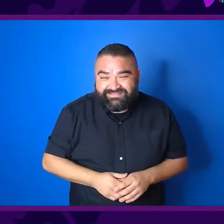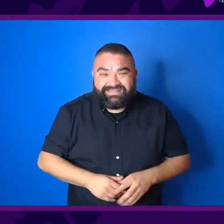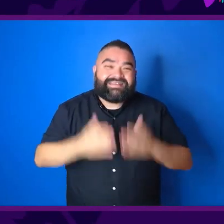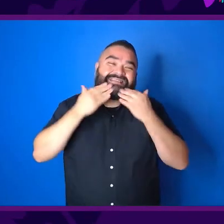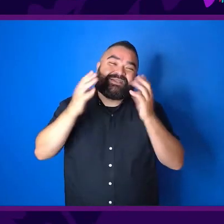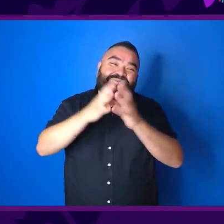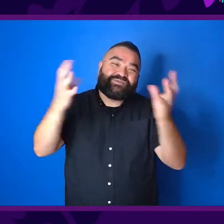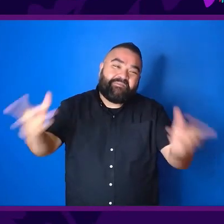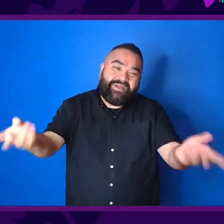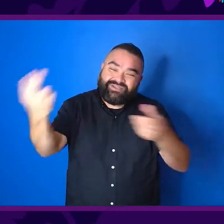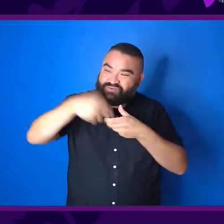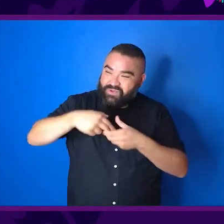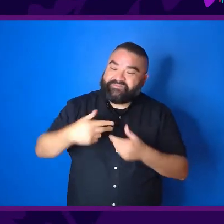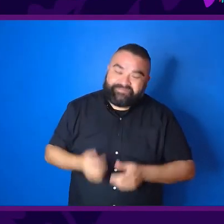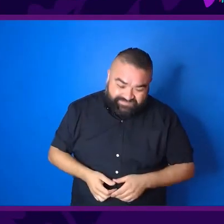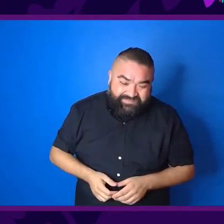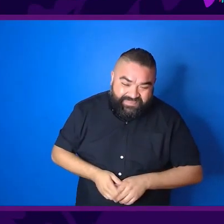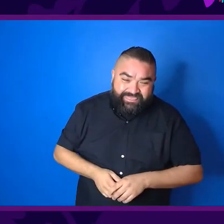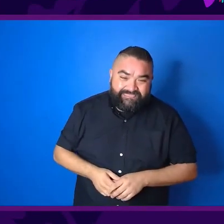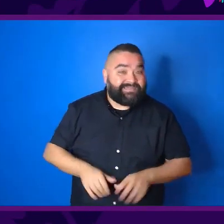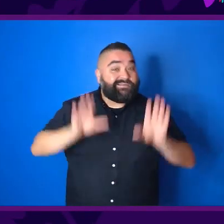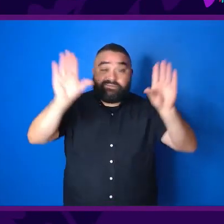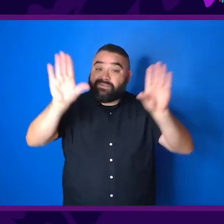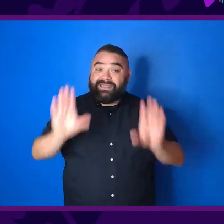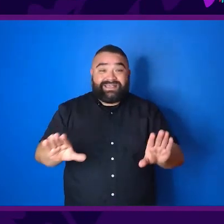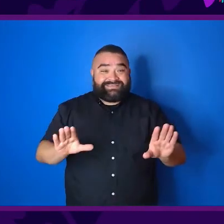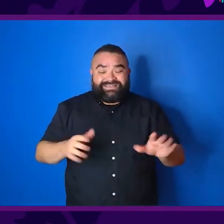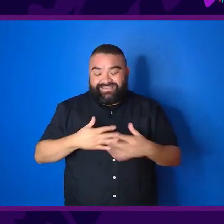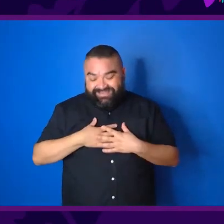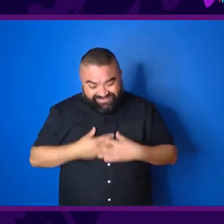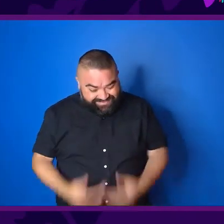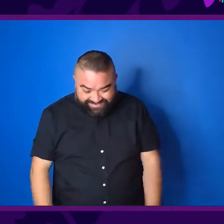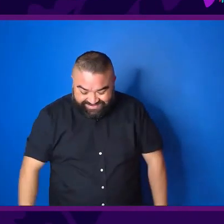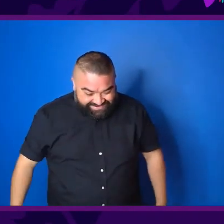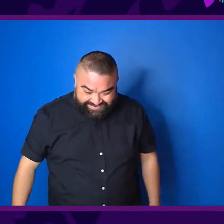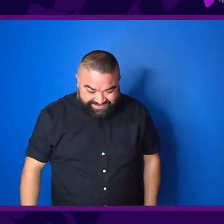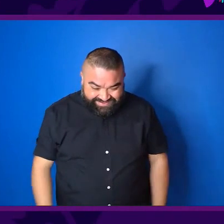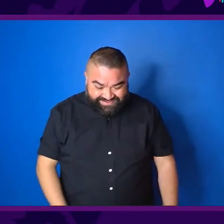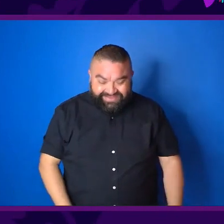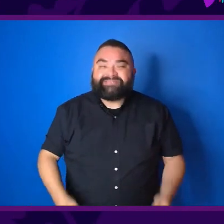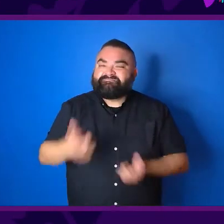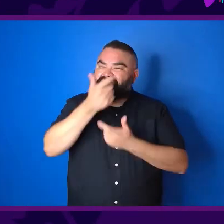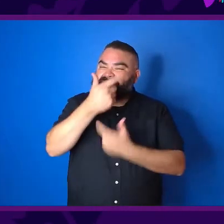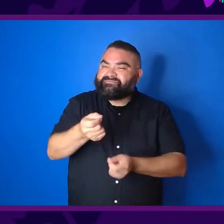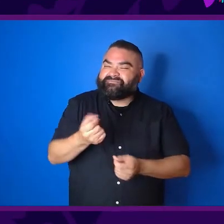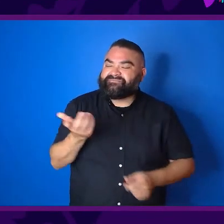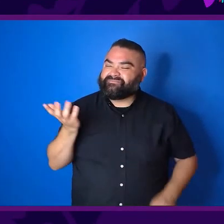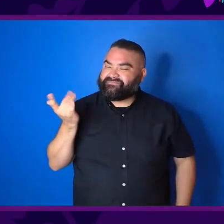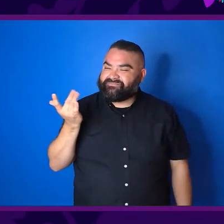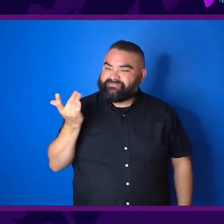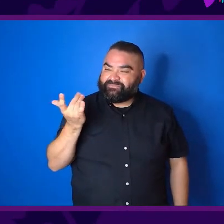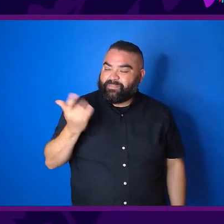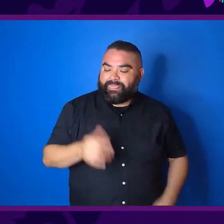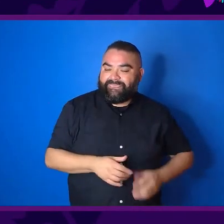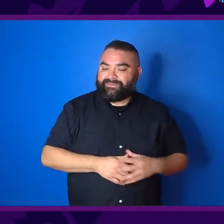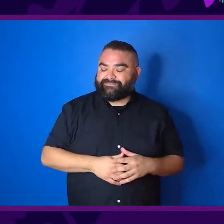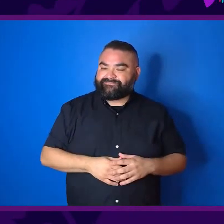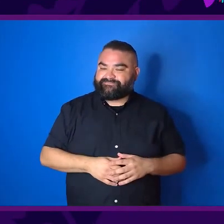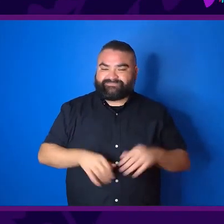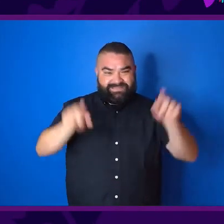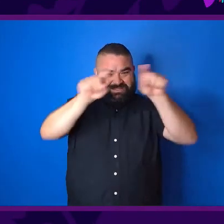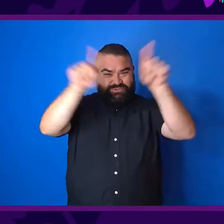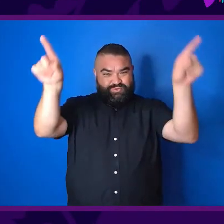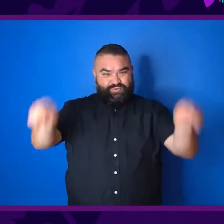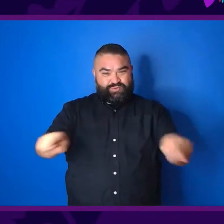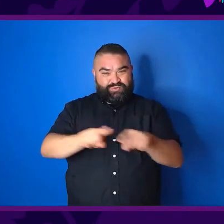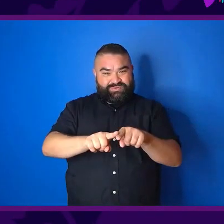us. Oh, how fantastic. It's so interesting to actually, you see someone on screen and then you